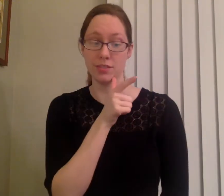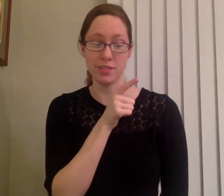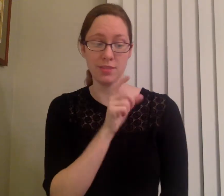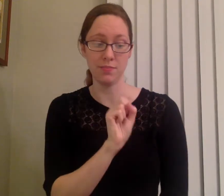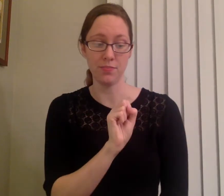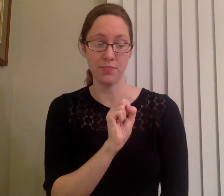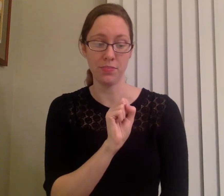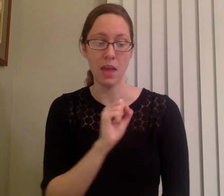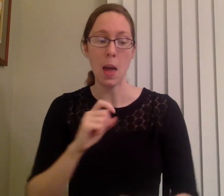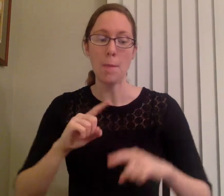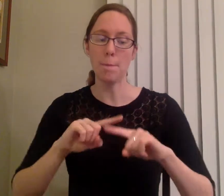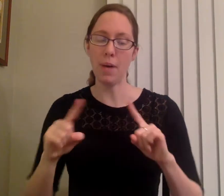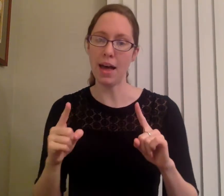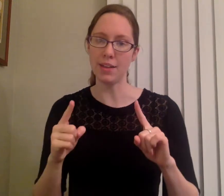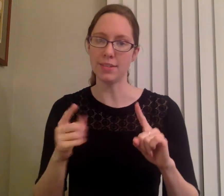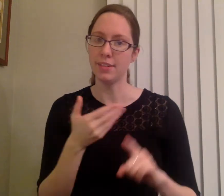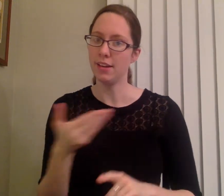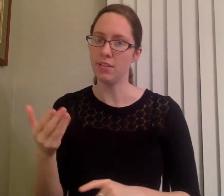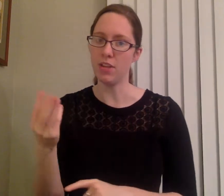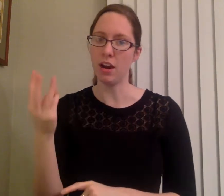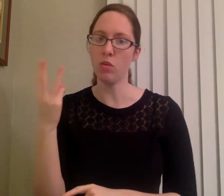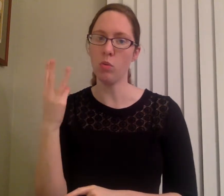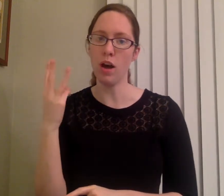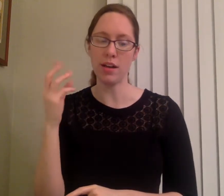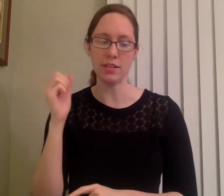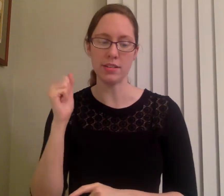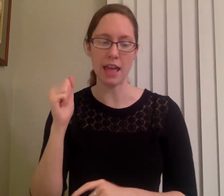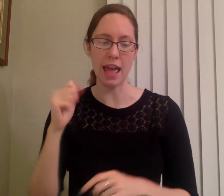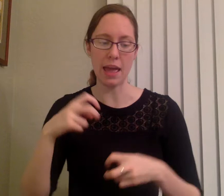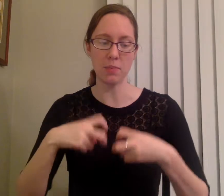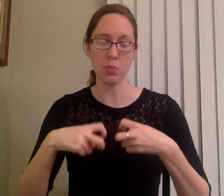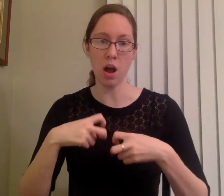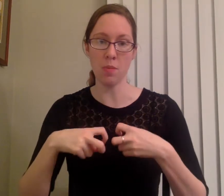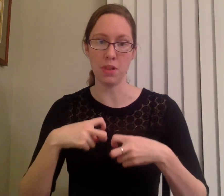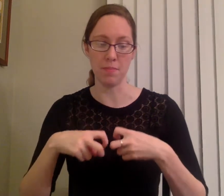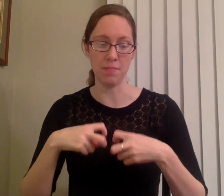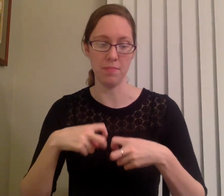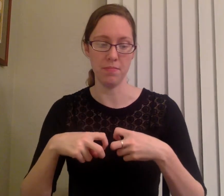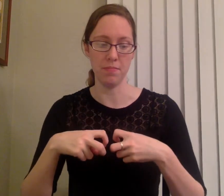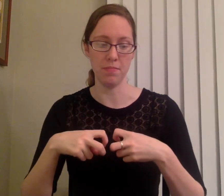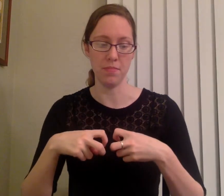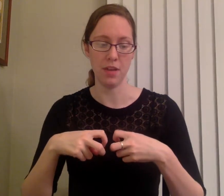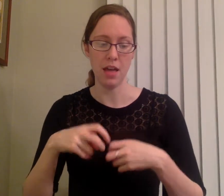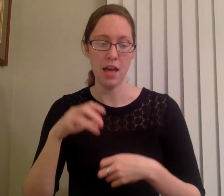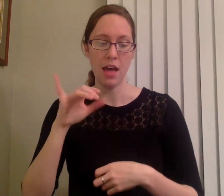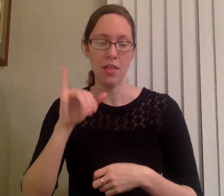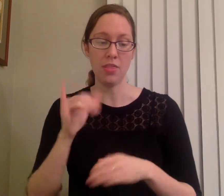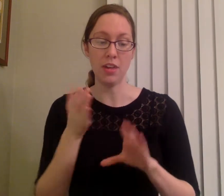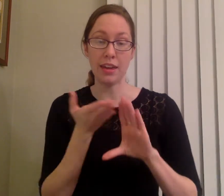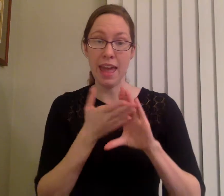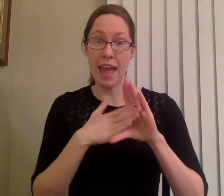pals. But there was a problem. The